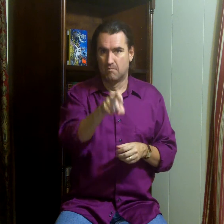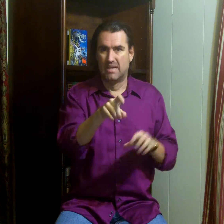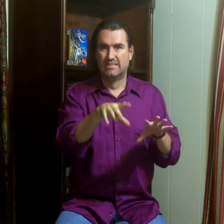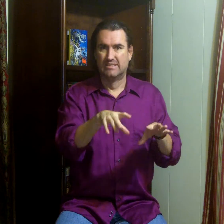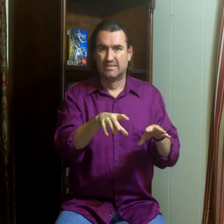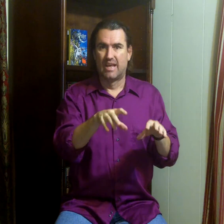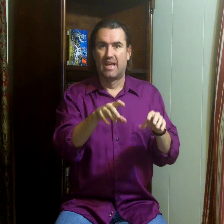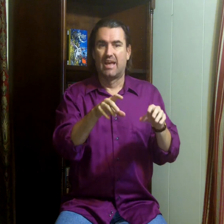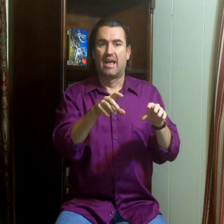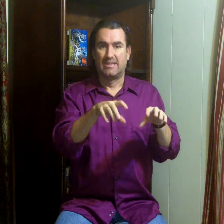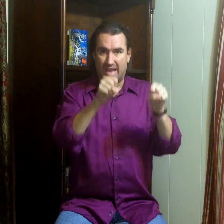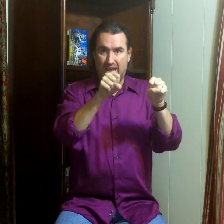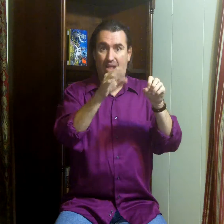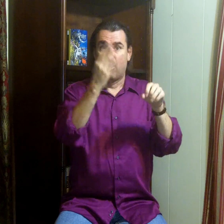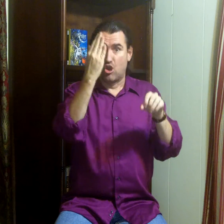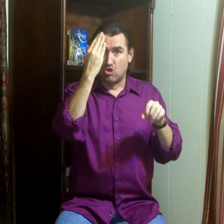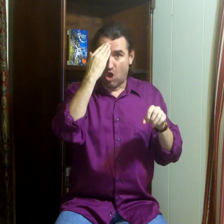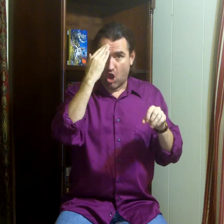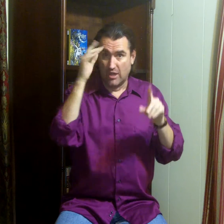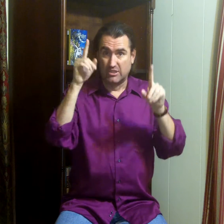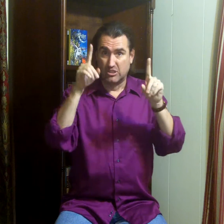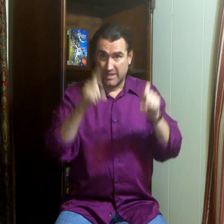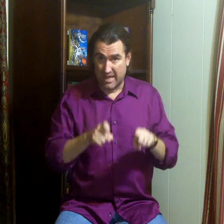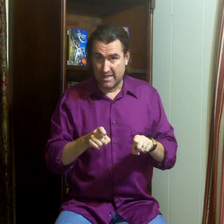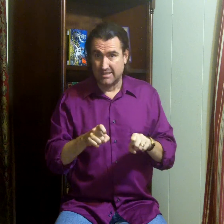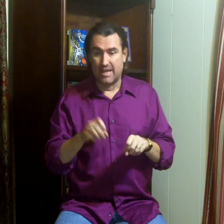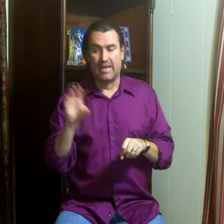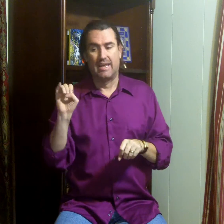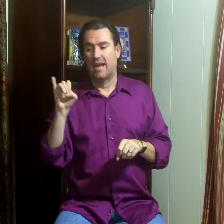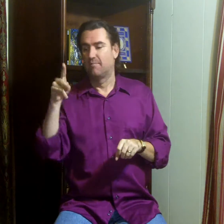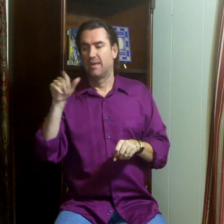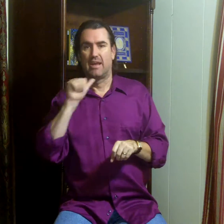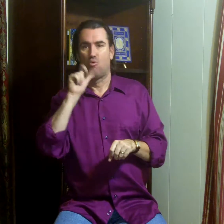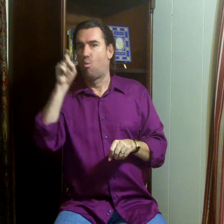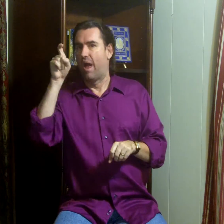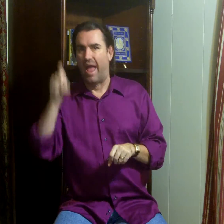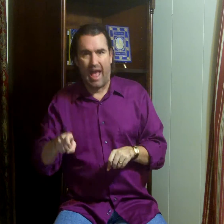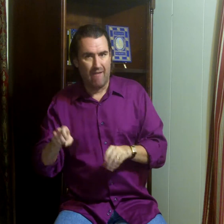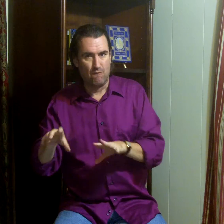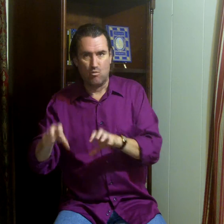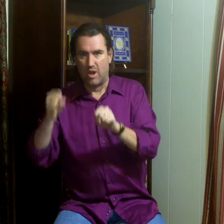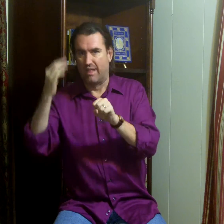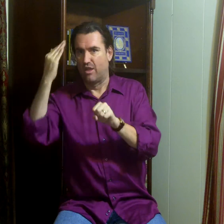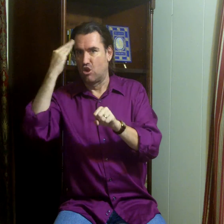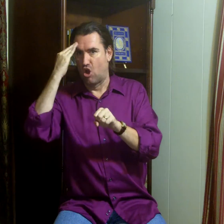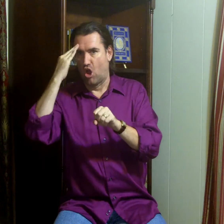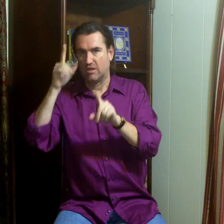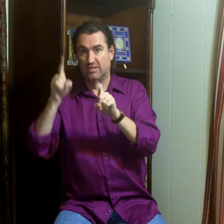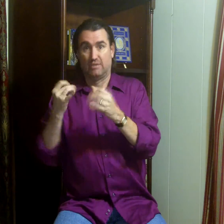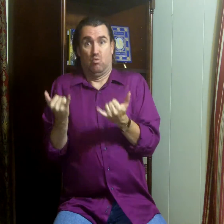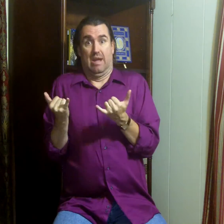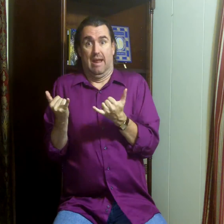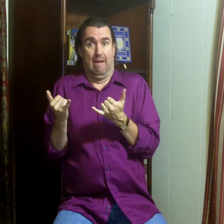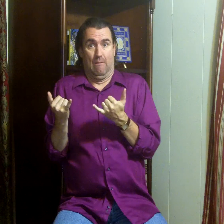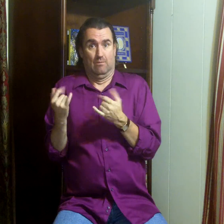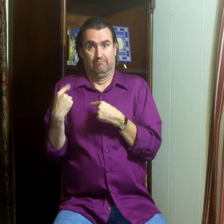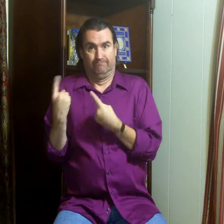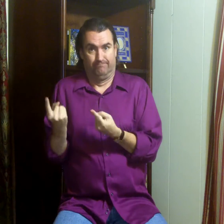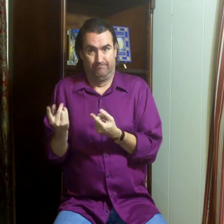the knowledge. EIPA, you can take the performance test without taking the knowledge at this point. So you don't have to take